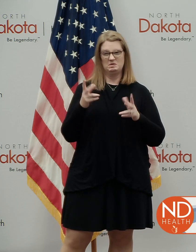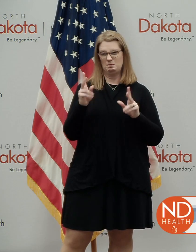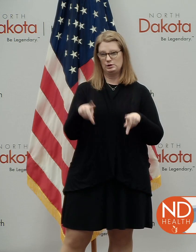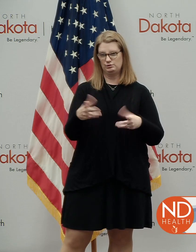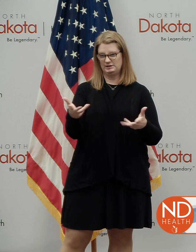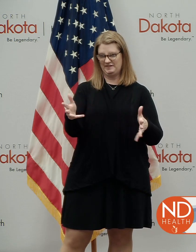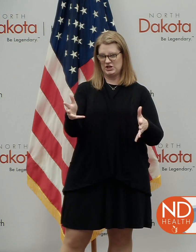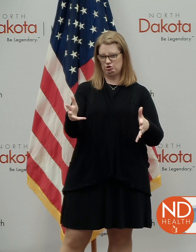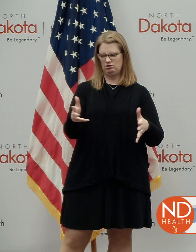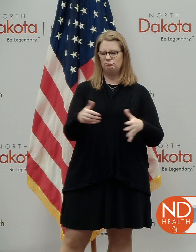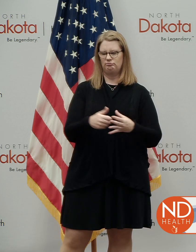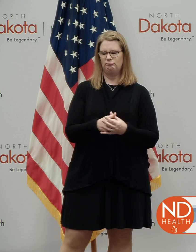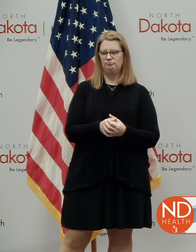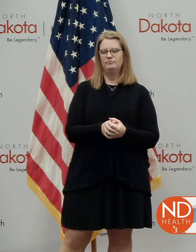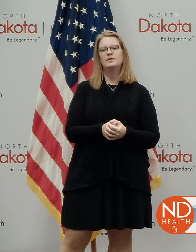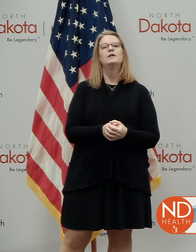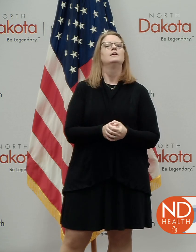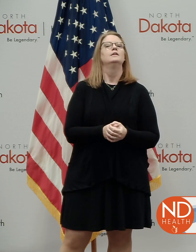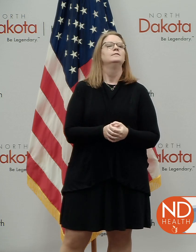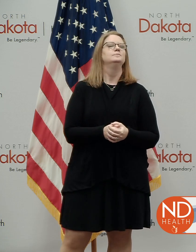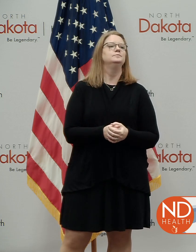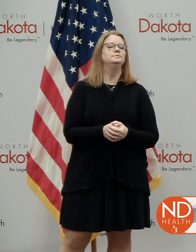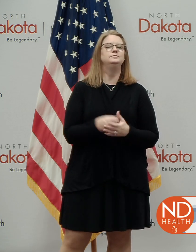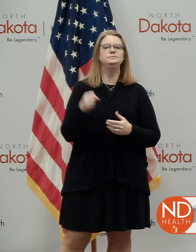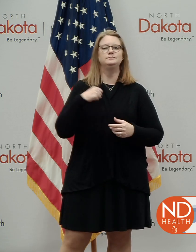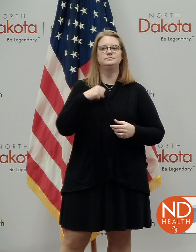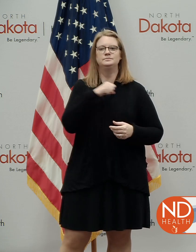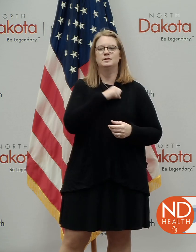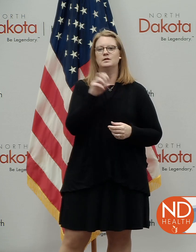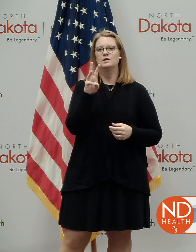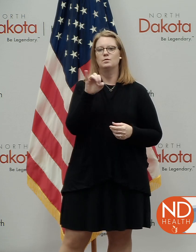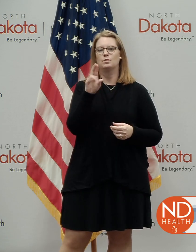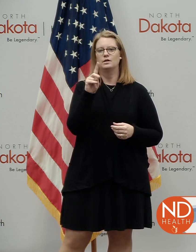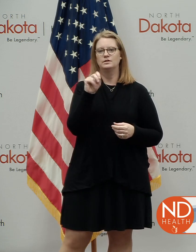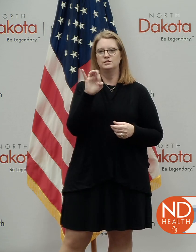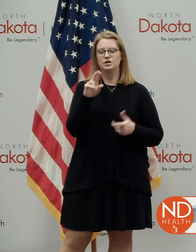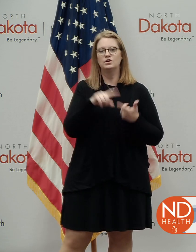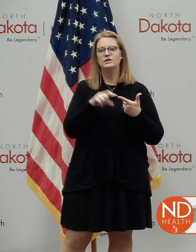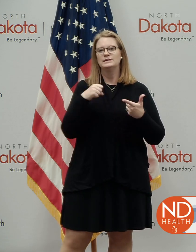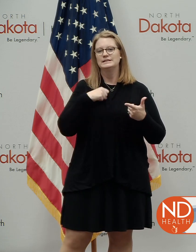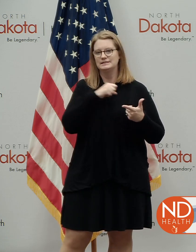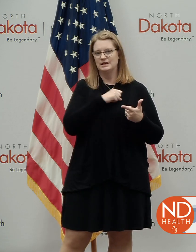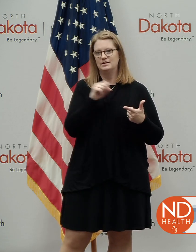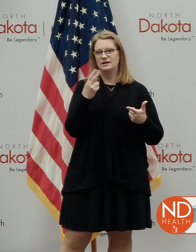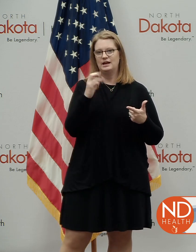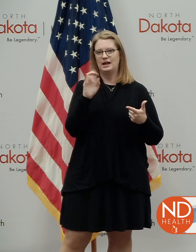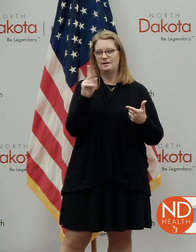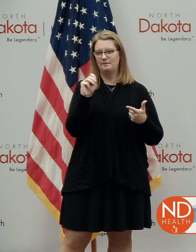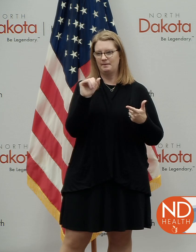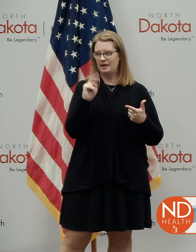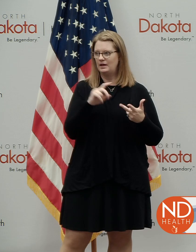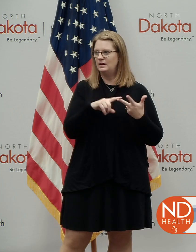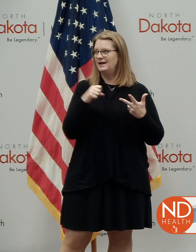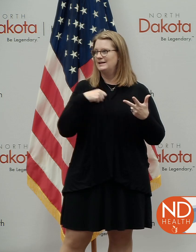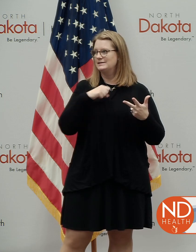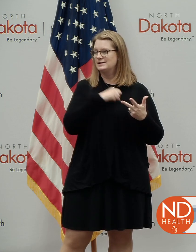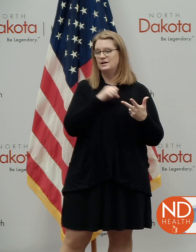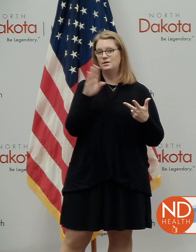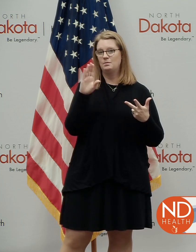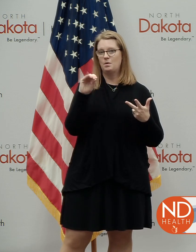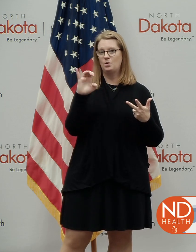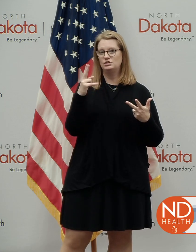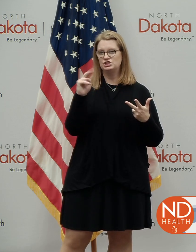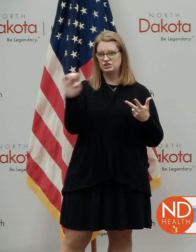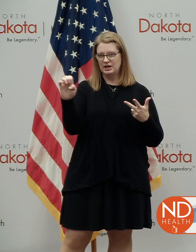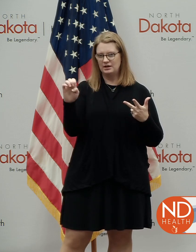up. So what Senator Wardner, Senator Heckaman, and Representative Boschee talked about, I will try not